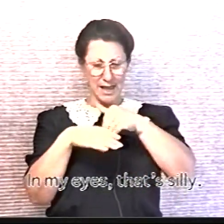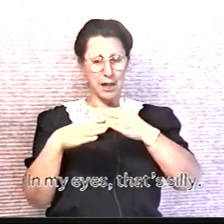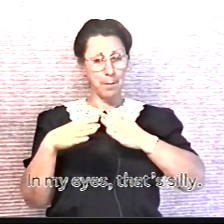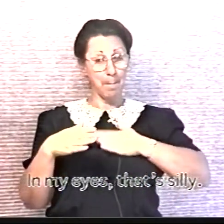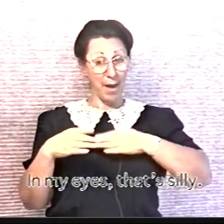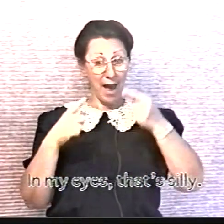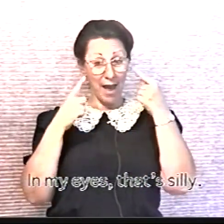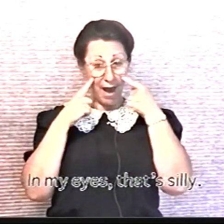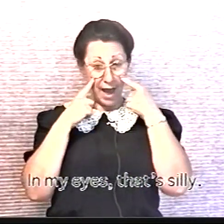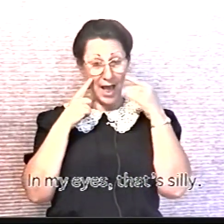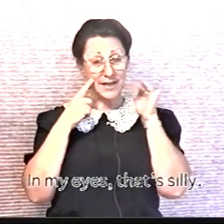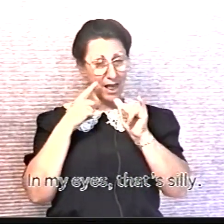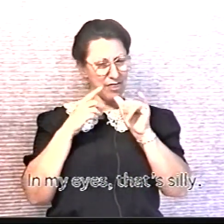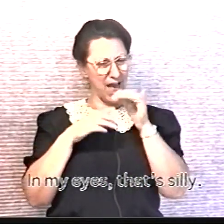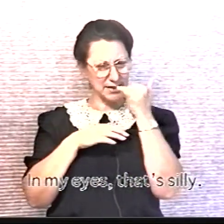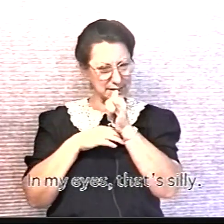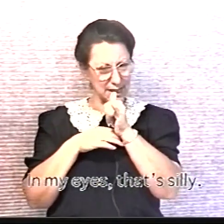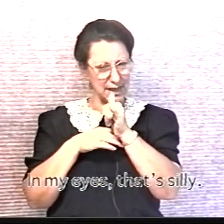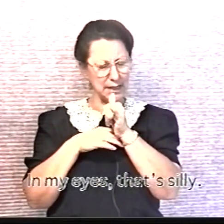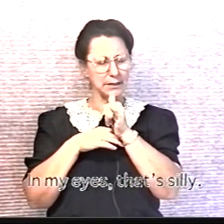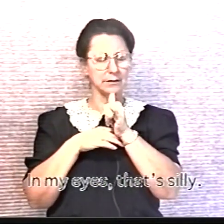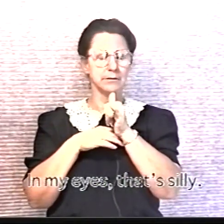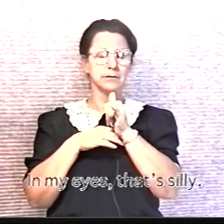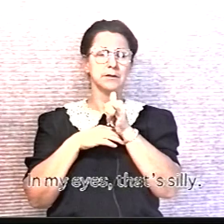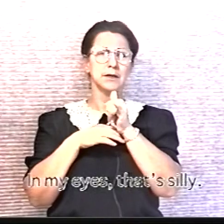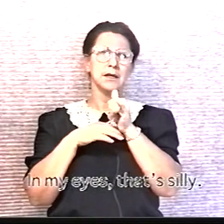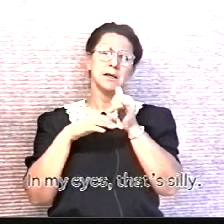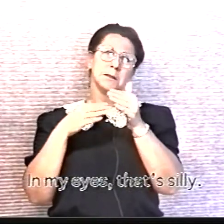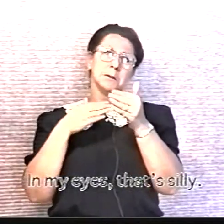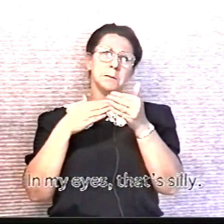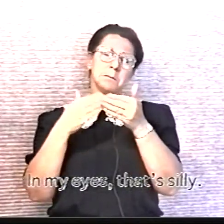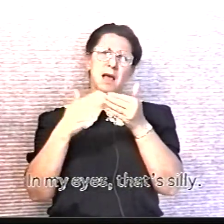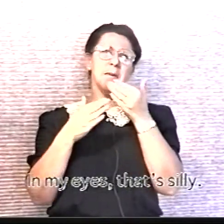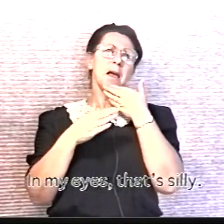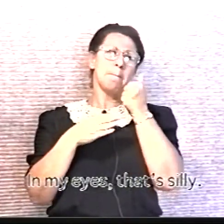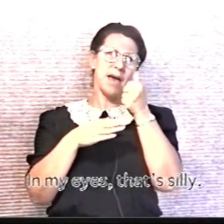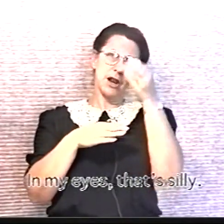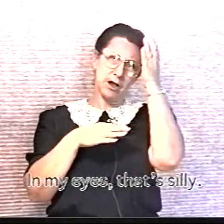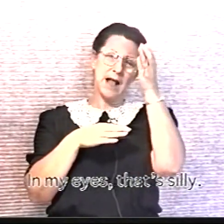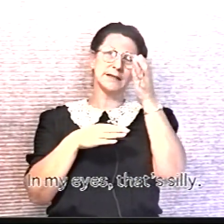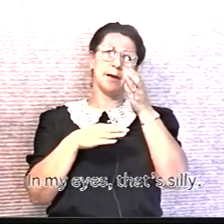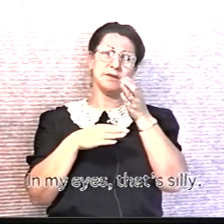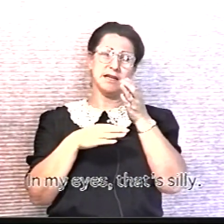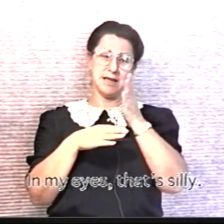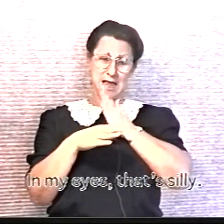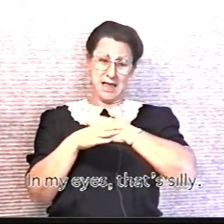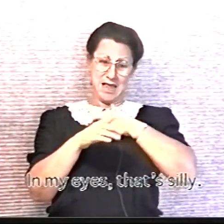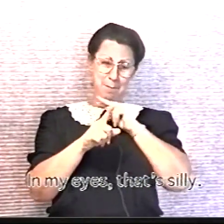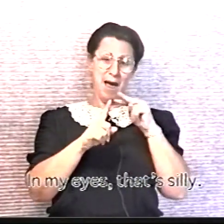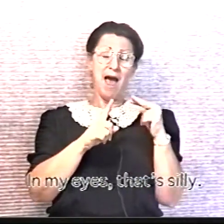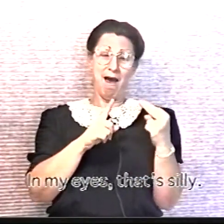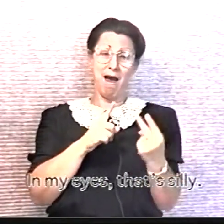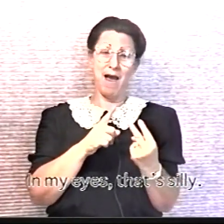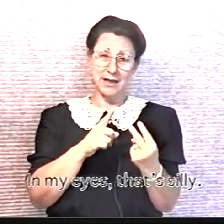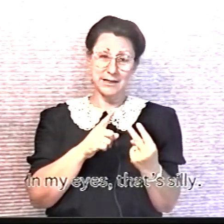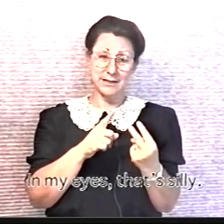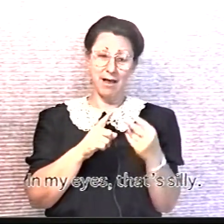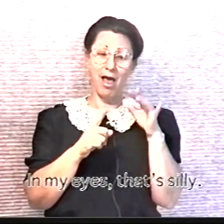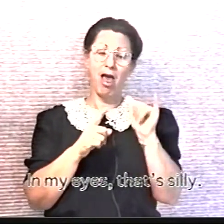In my eyes, that's silly. Maybe a better concept is, in my eyes,